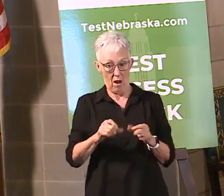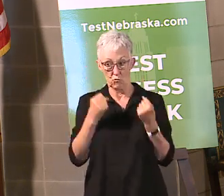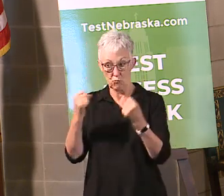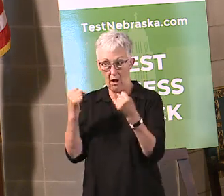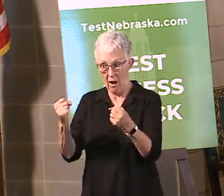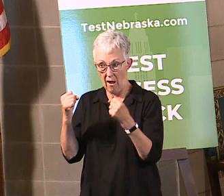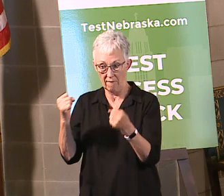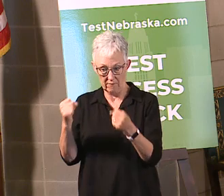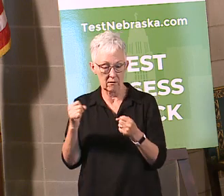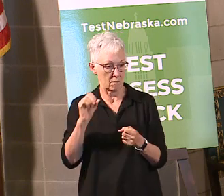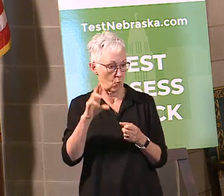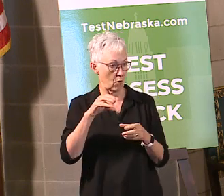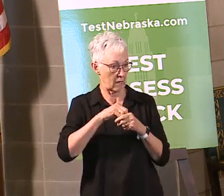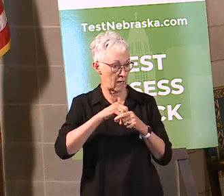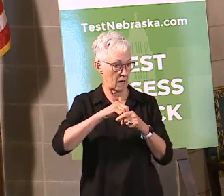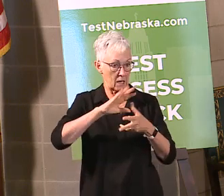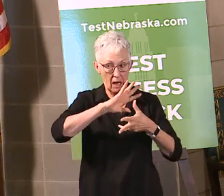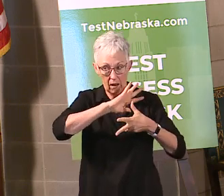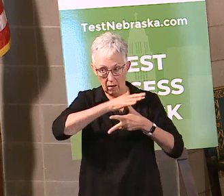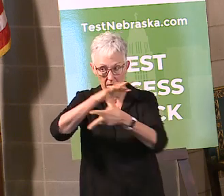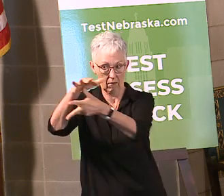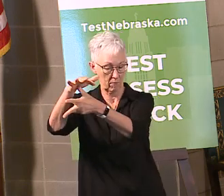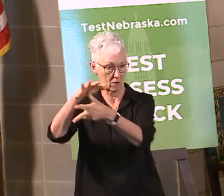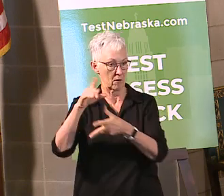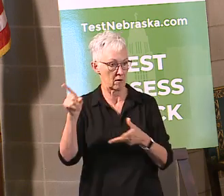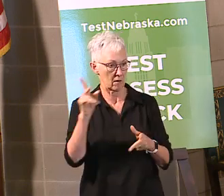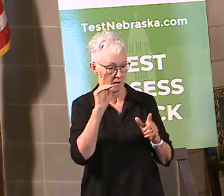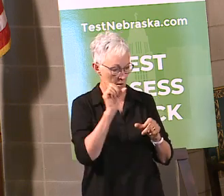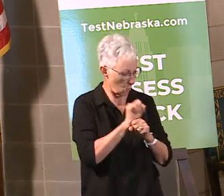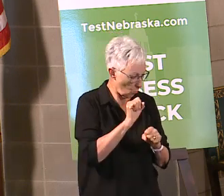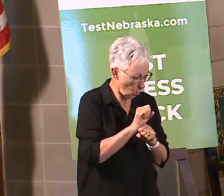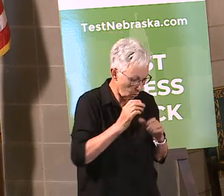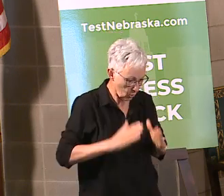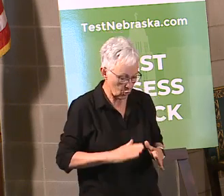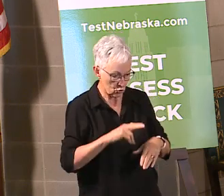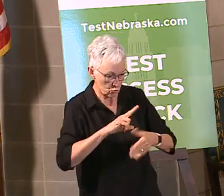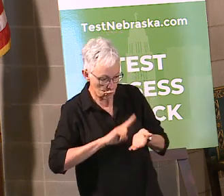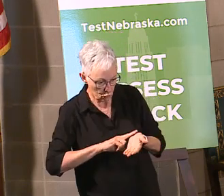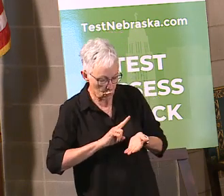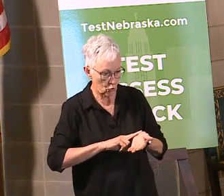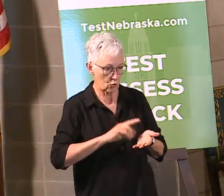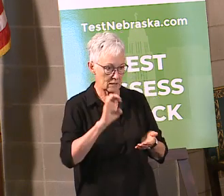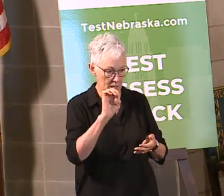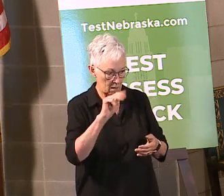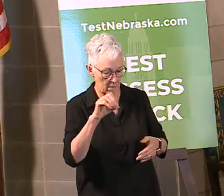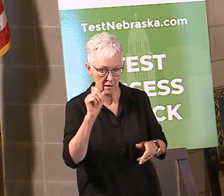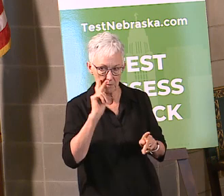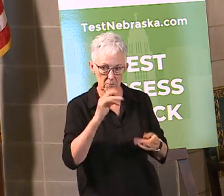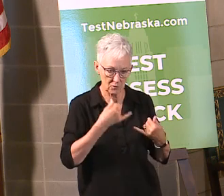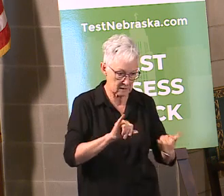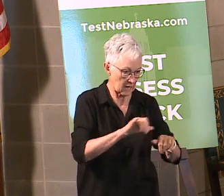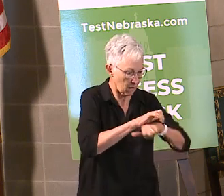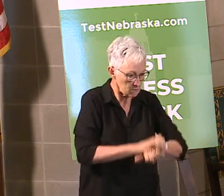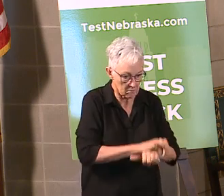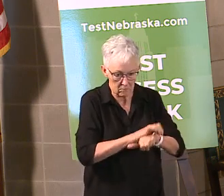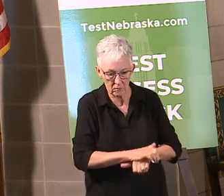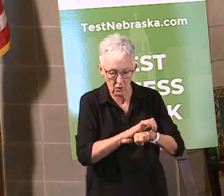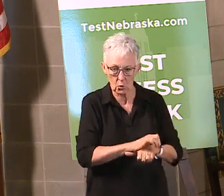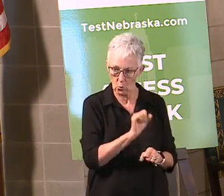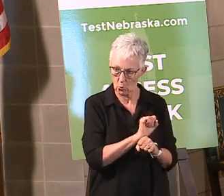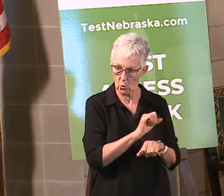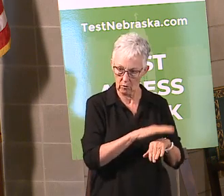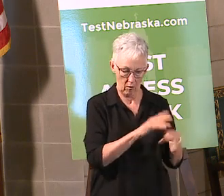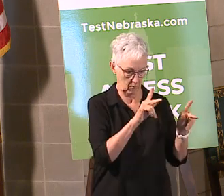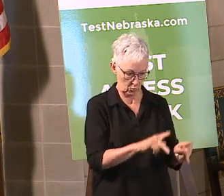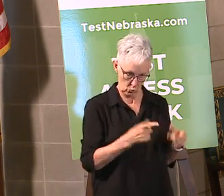the back of a helicopter. That's not an easy task. There, the emergency department hospital staff, often including in-hospital